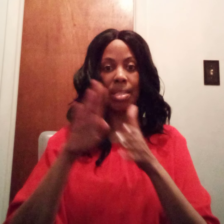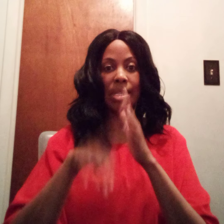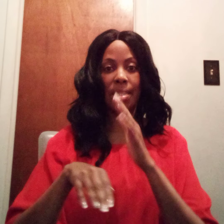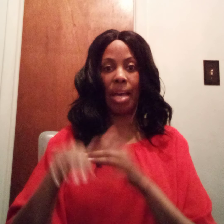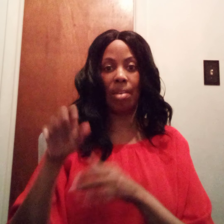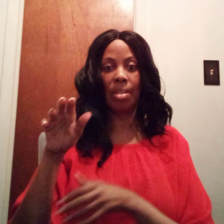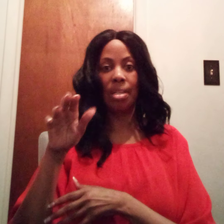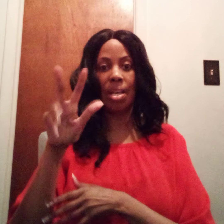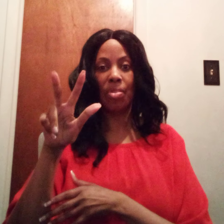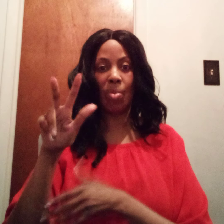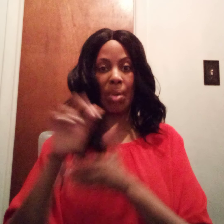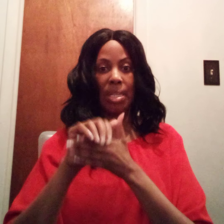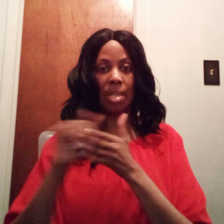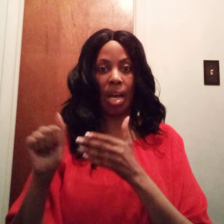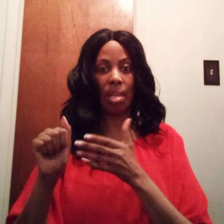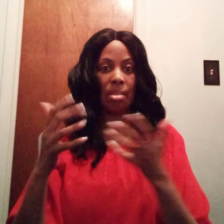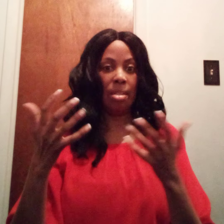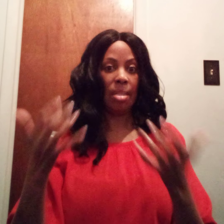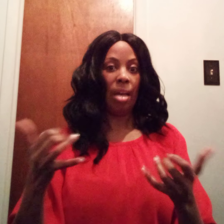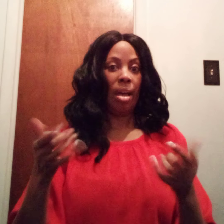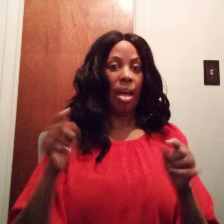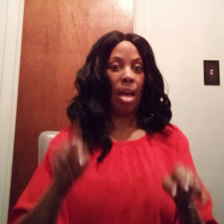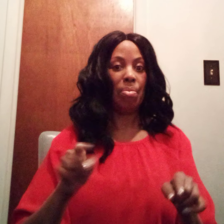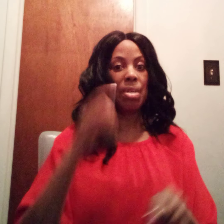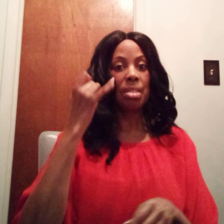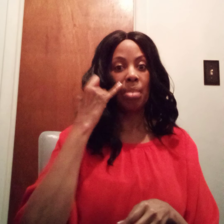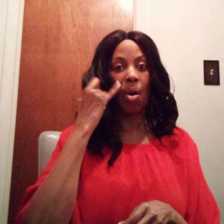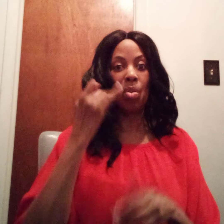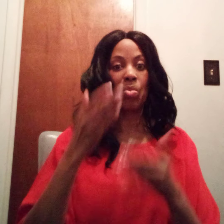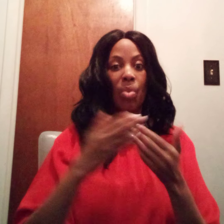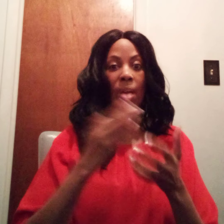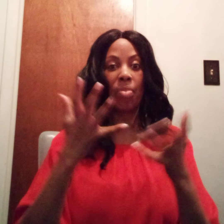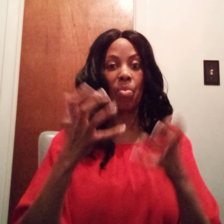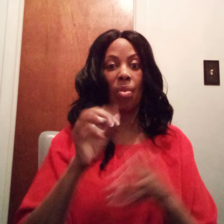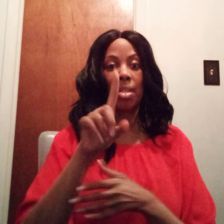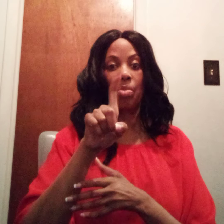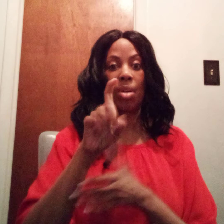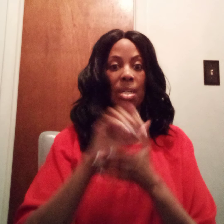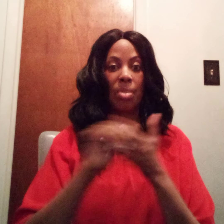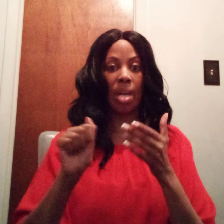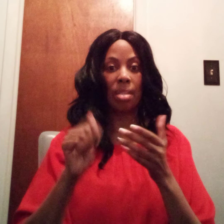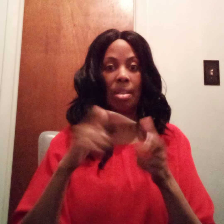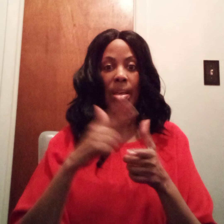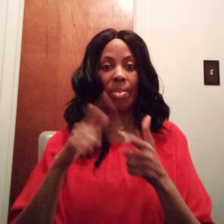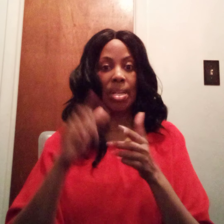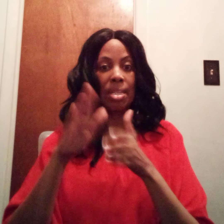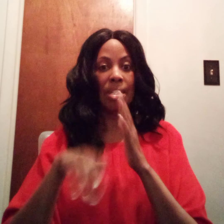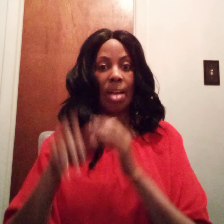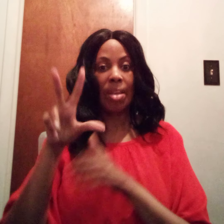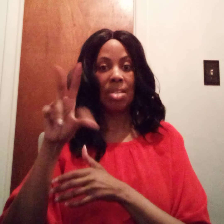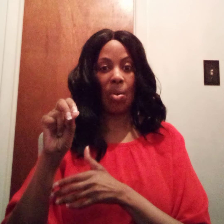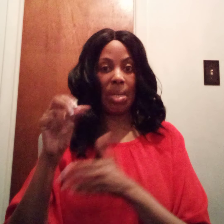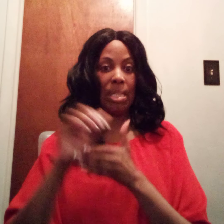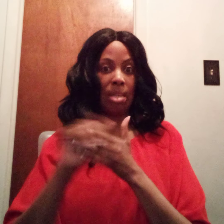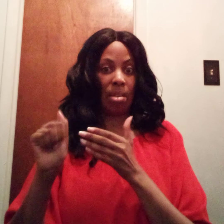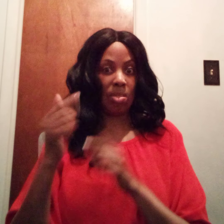$100 project, then the discount would be $30. But let's generalize even more. Let's say, well, what is the discount for any given sale when the sale